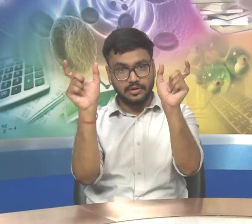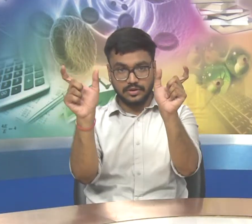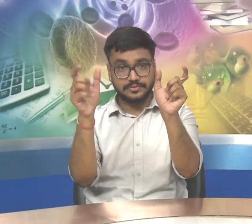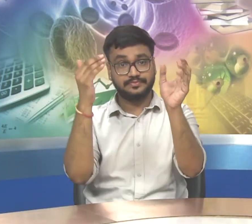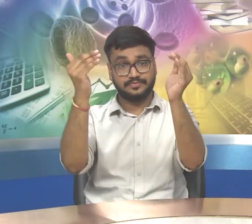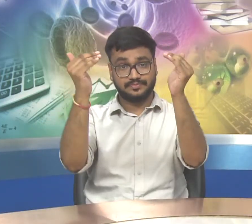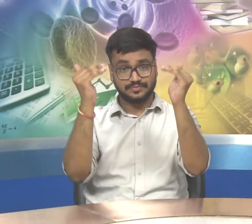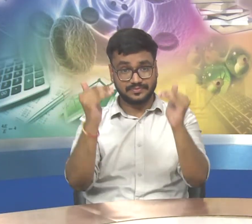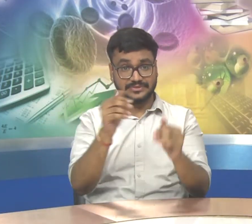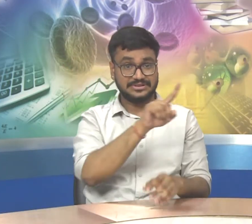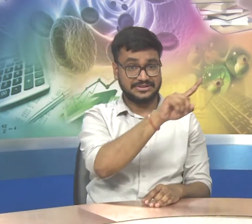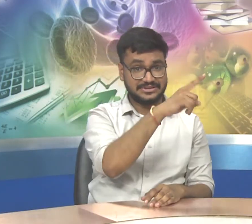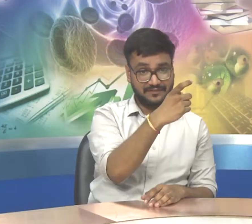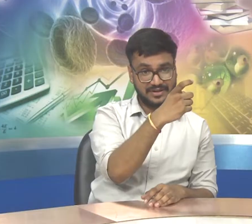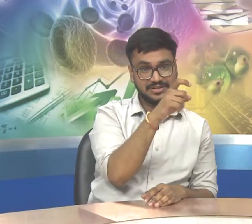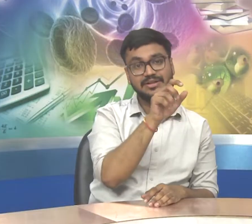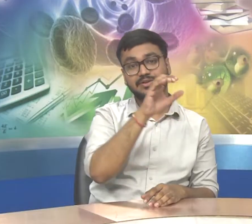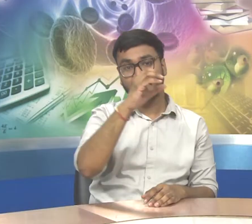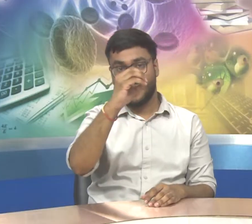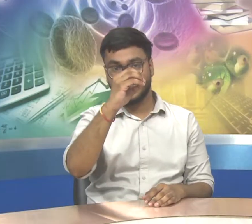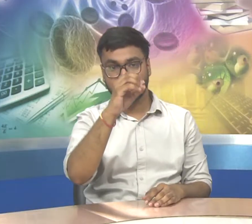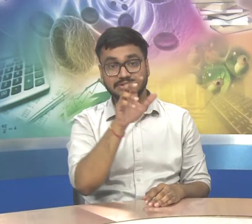neutrons, then oxygen